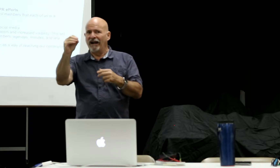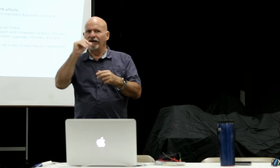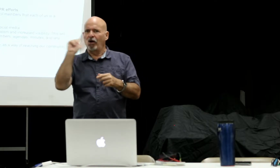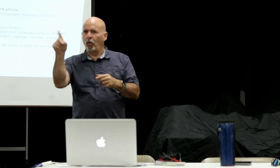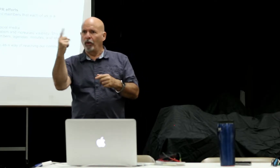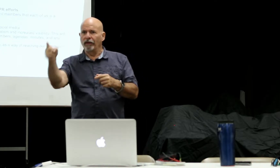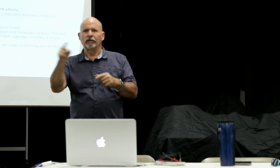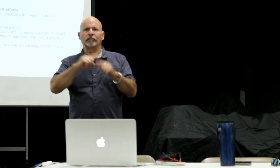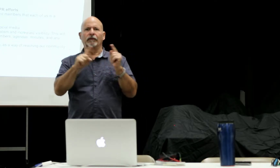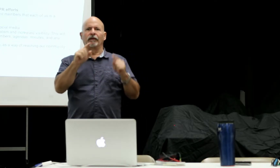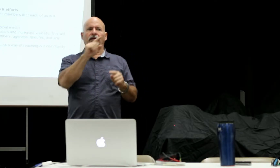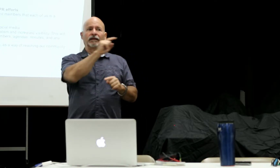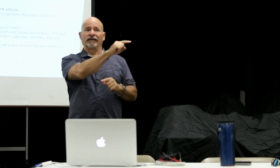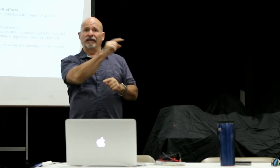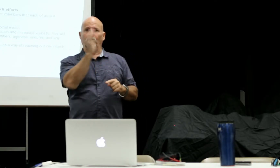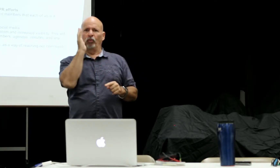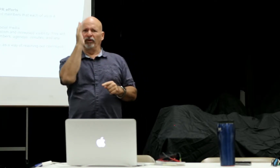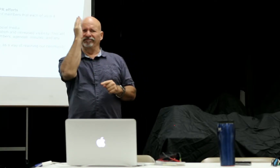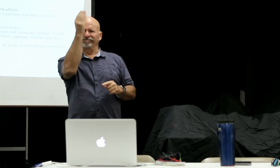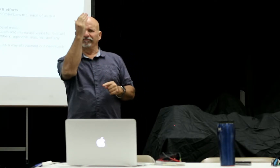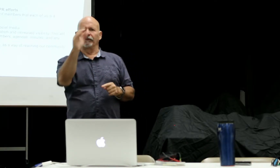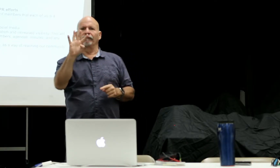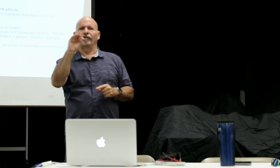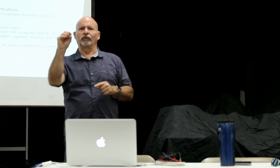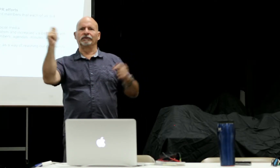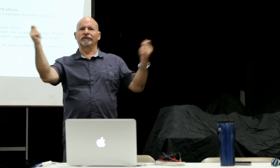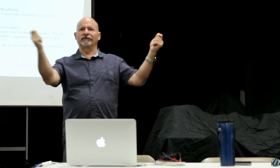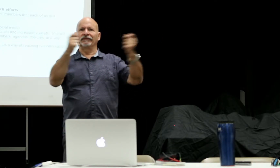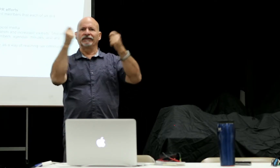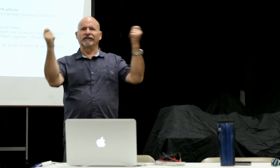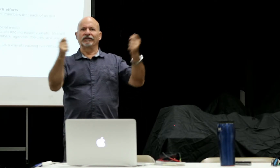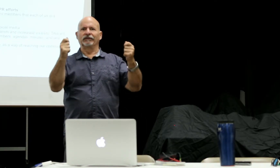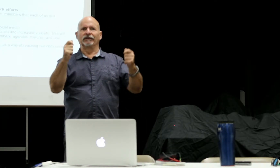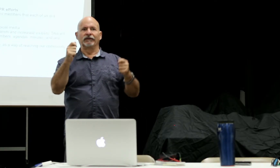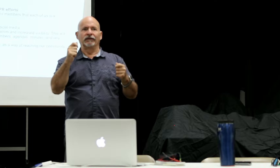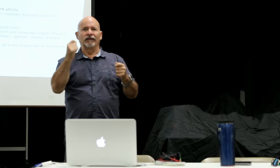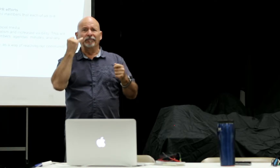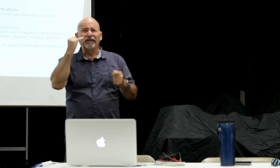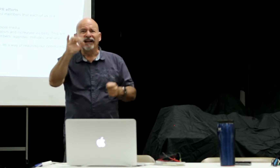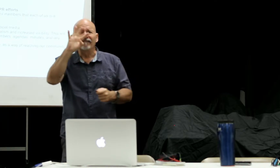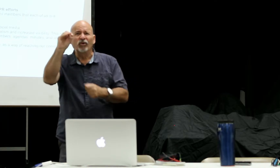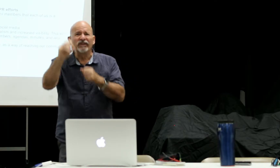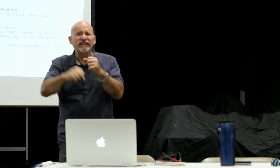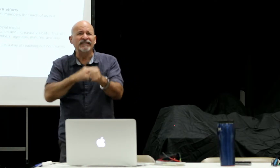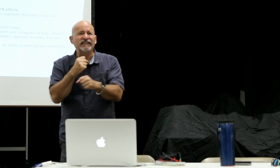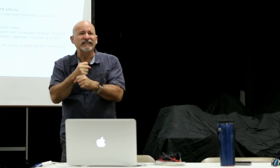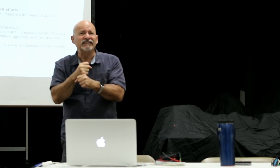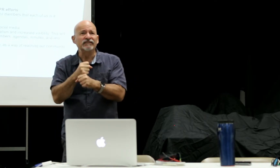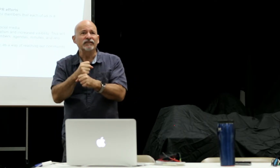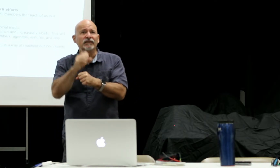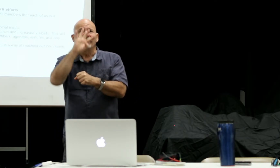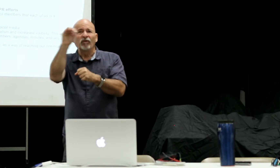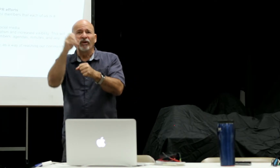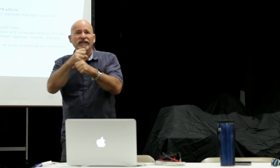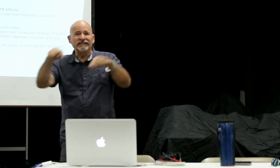Everyone knows about the Valley Deaf Festival. And also, we are having our 40th anniversary. Can you